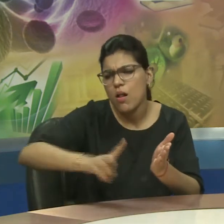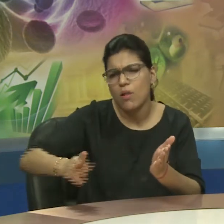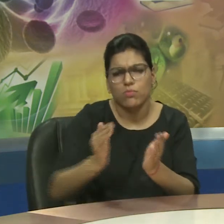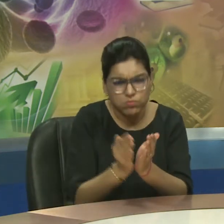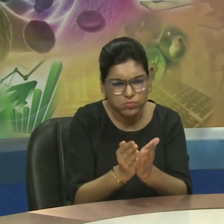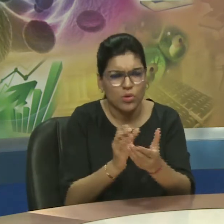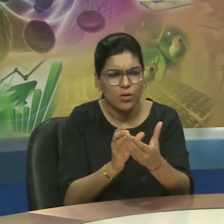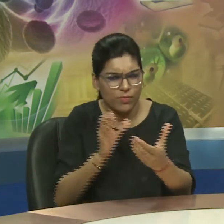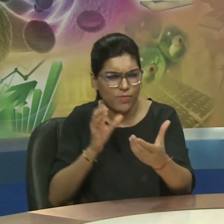Marine insurance